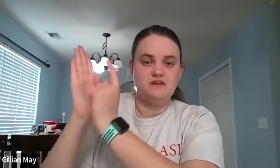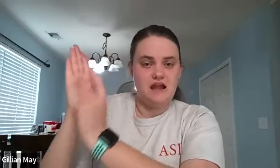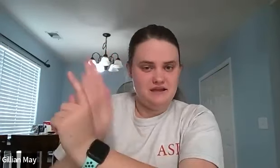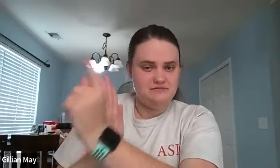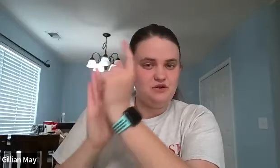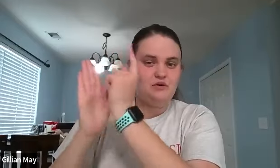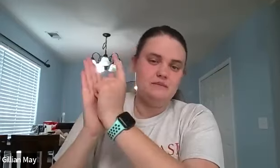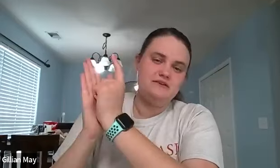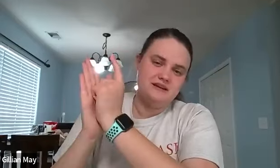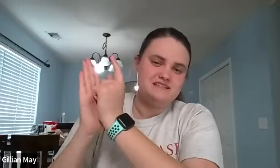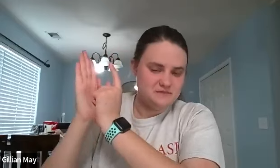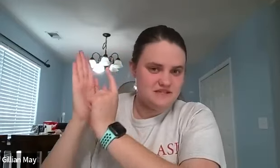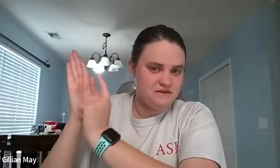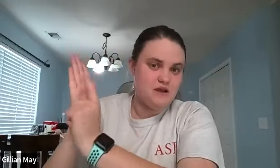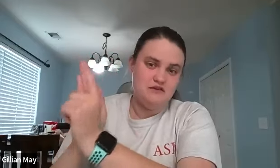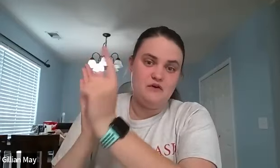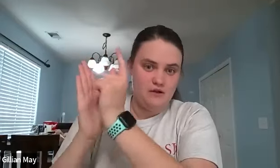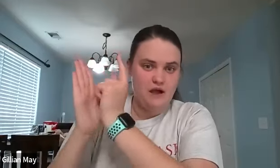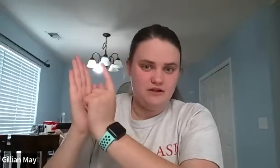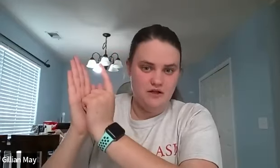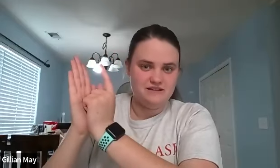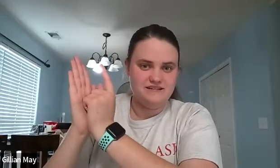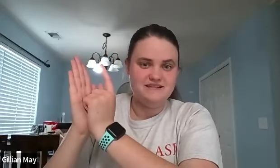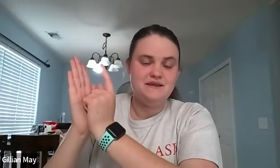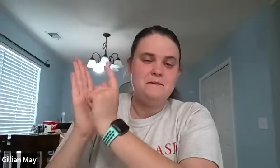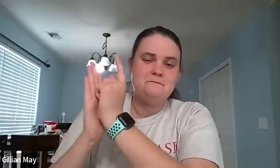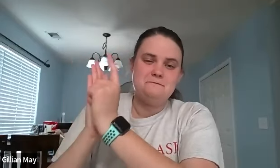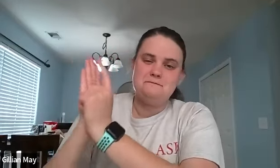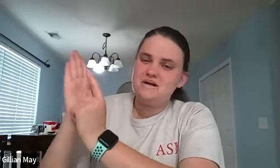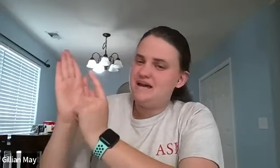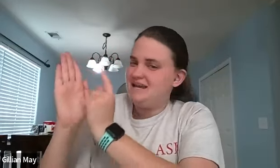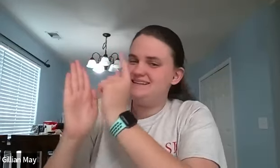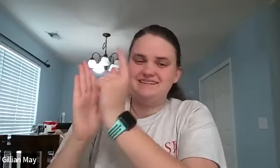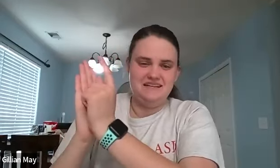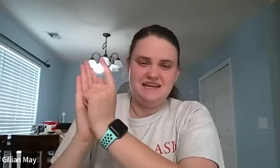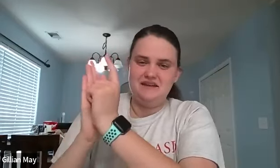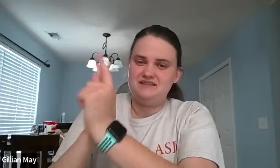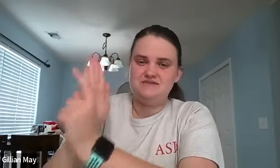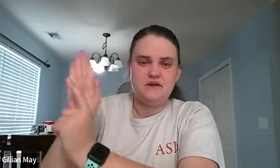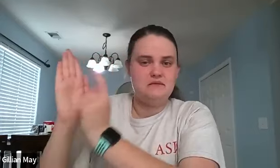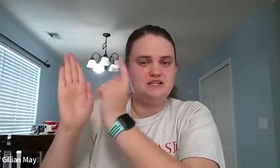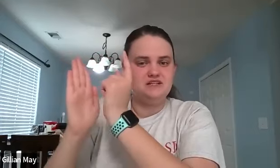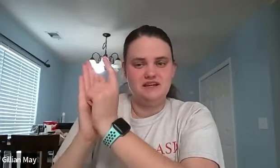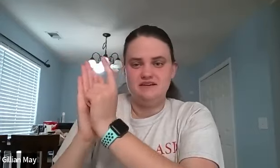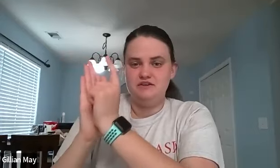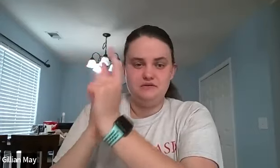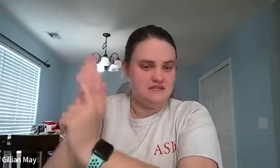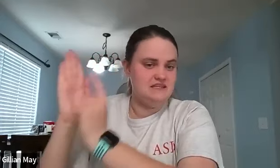I am told, I mean, there is the specific way you follow how a clock does, but again, this is very much like they see the